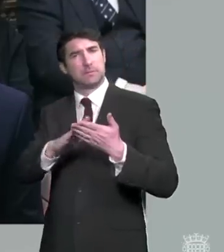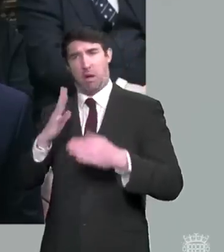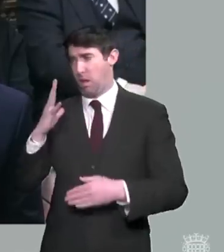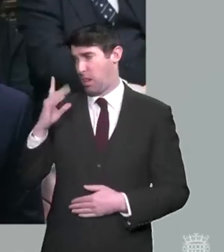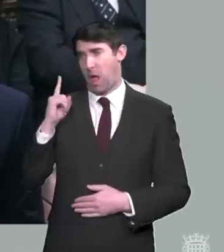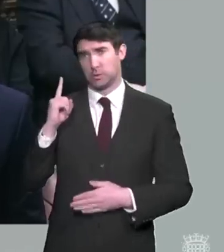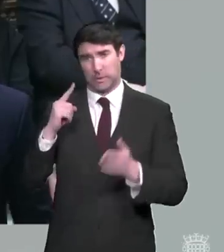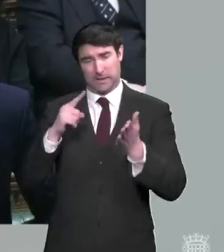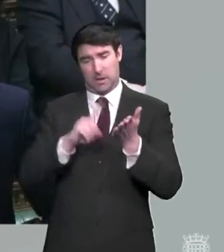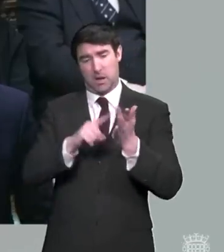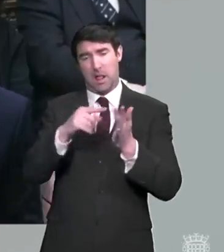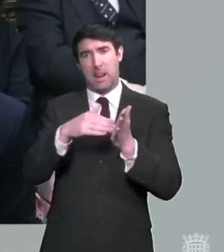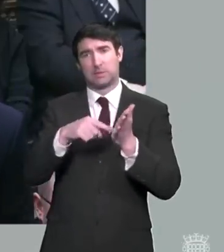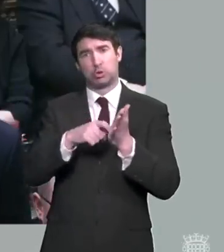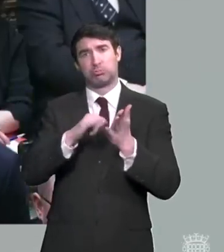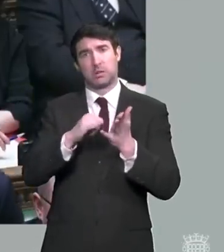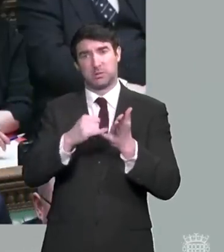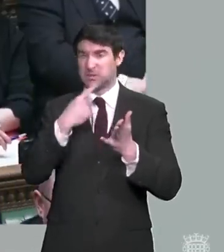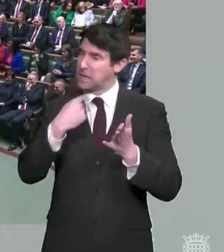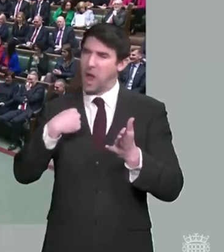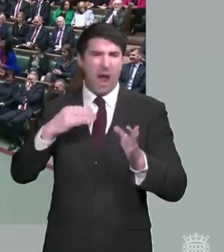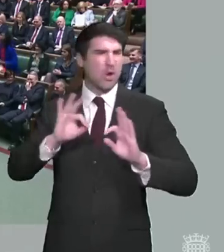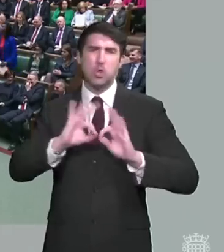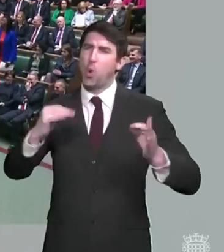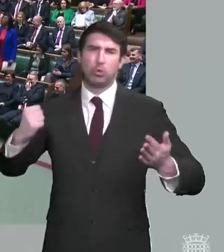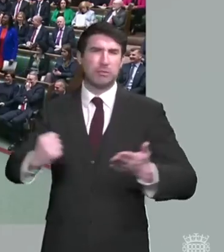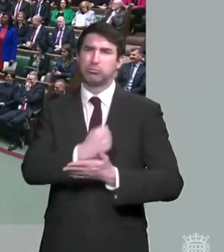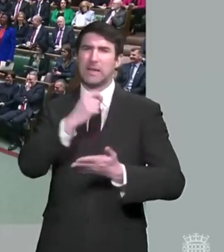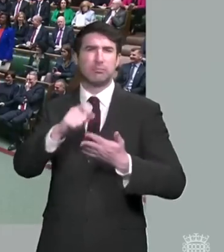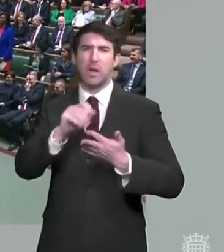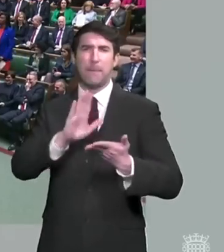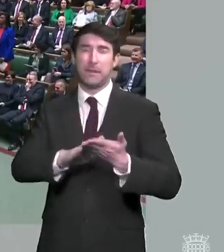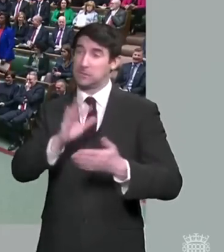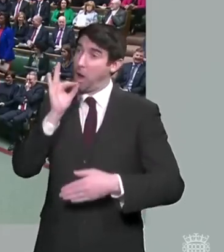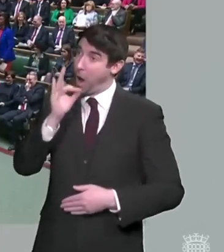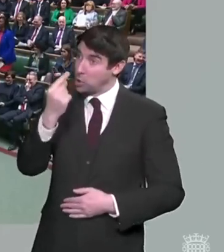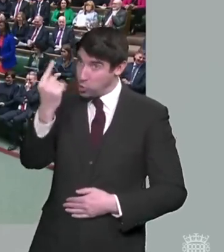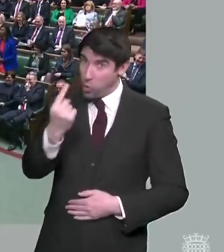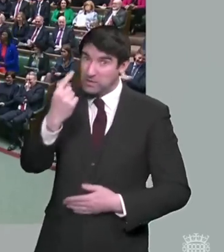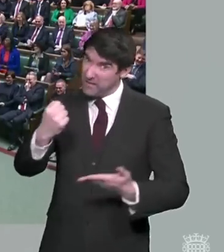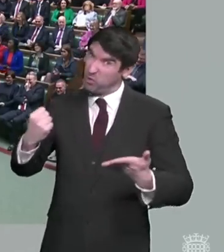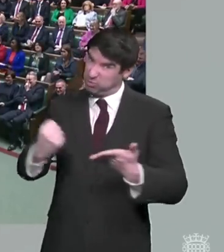Minister regret her time in office? I think we'll clear up which one, Prime